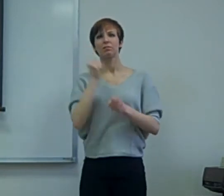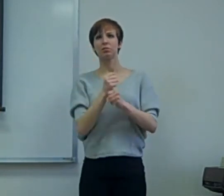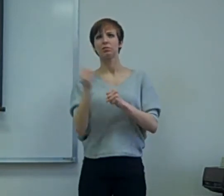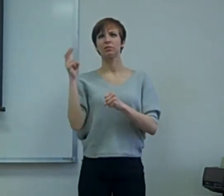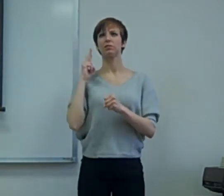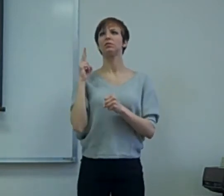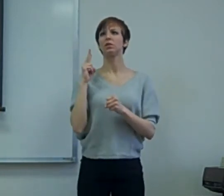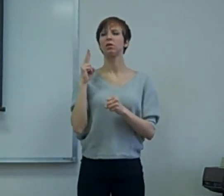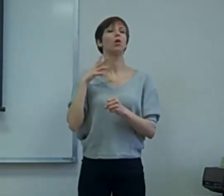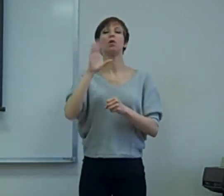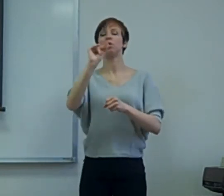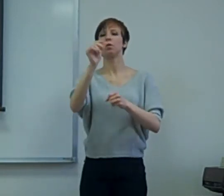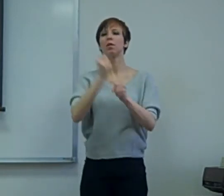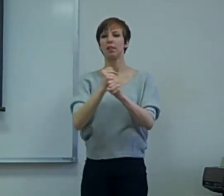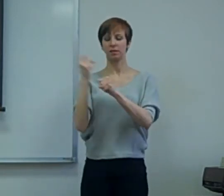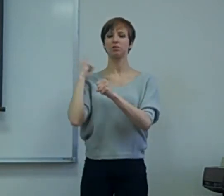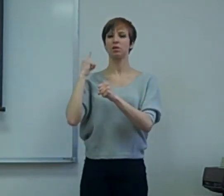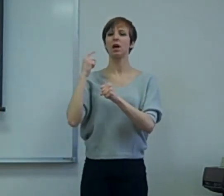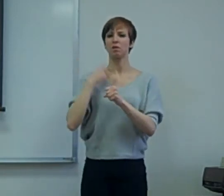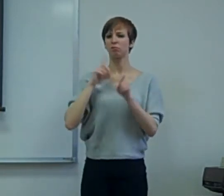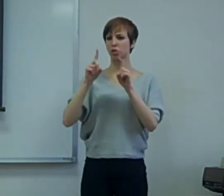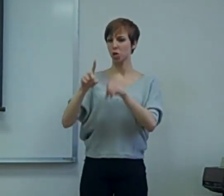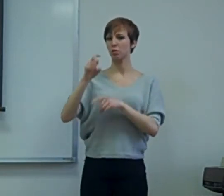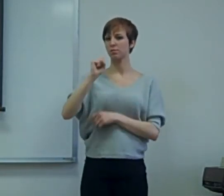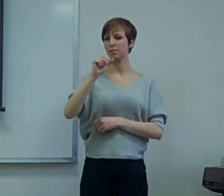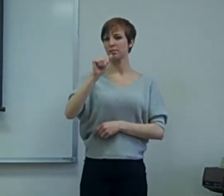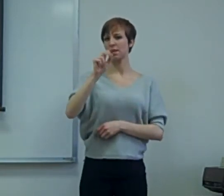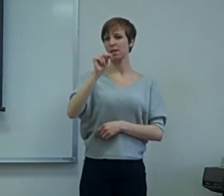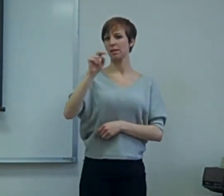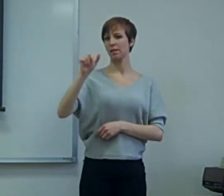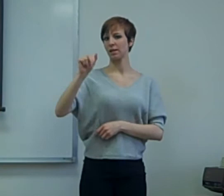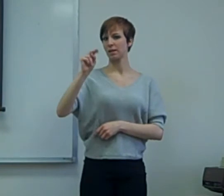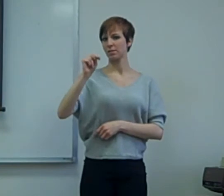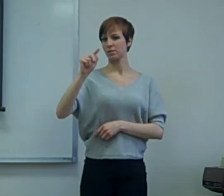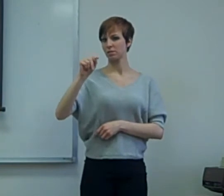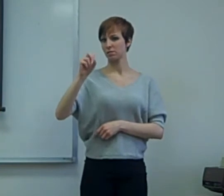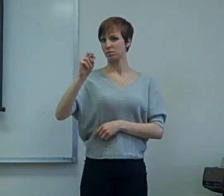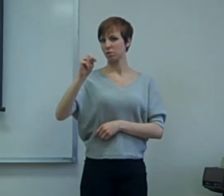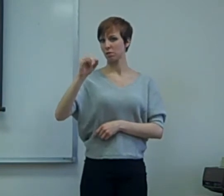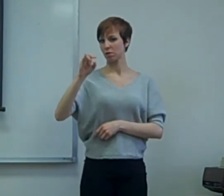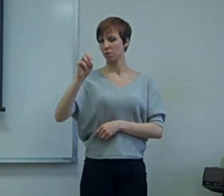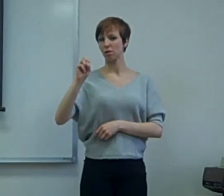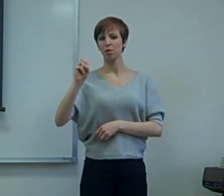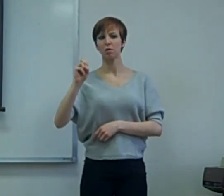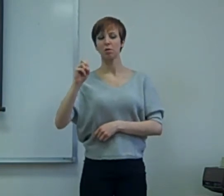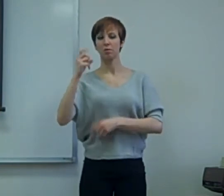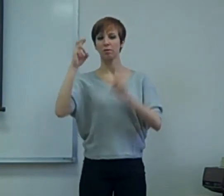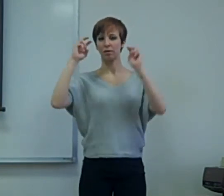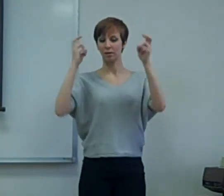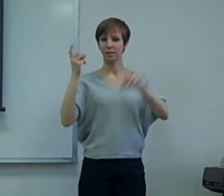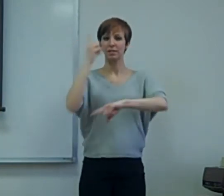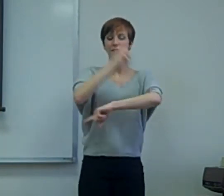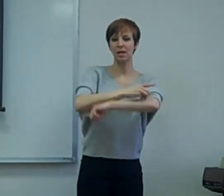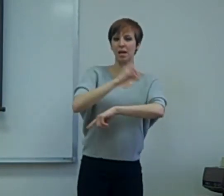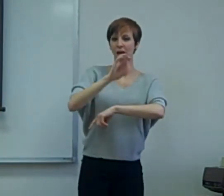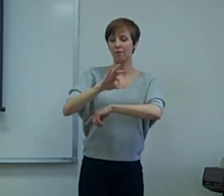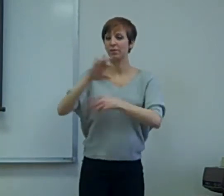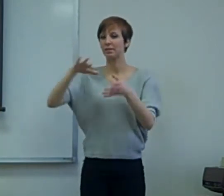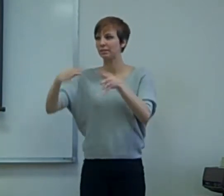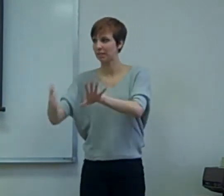in San Antonio, it was the Day of the Dead. And you know those Spanish people, they love to celebrate